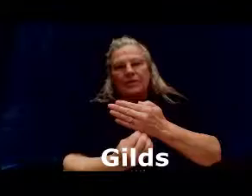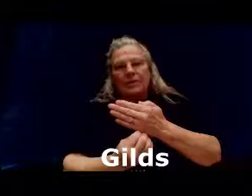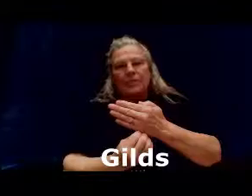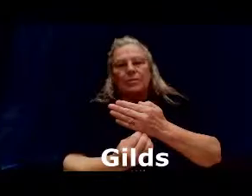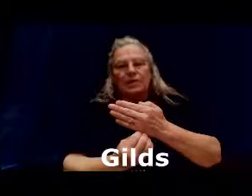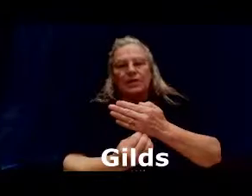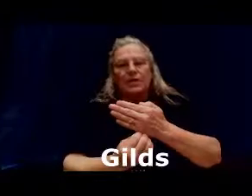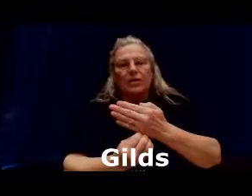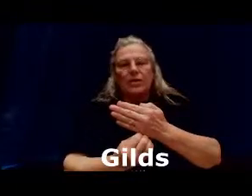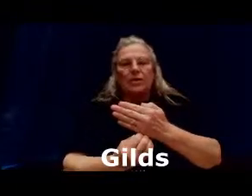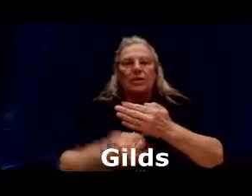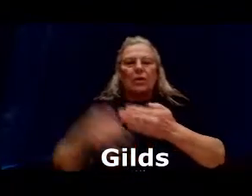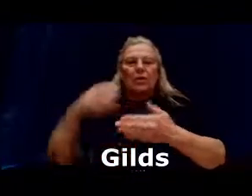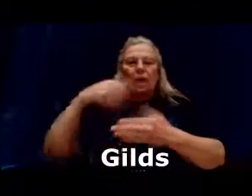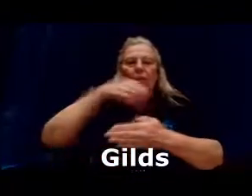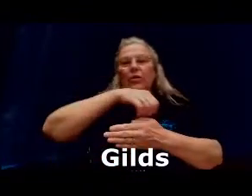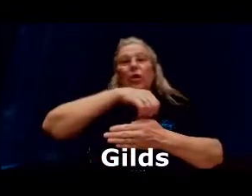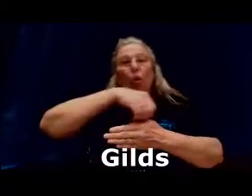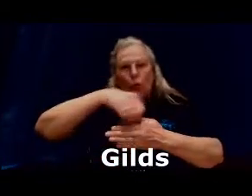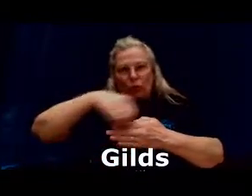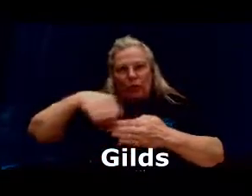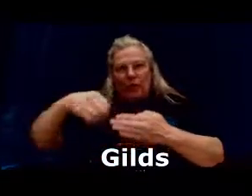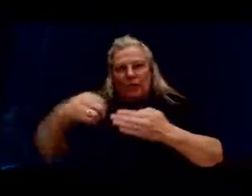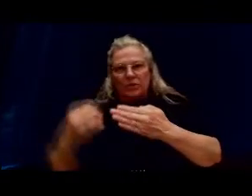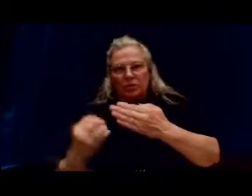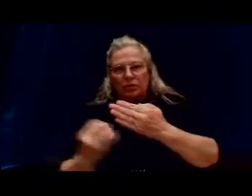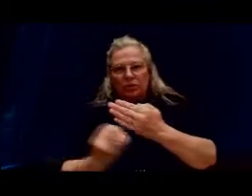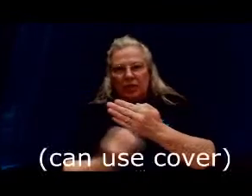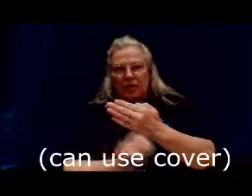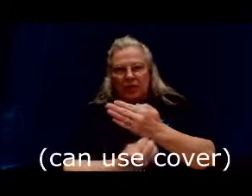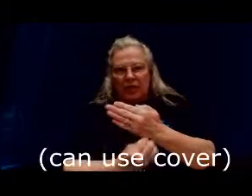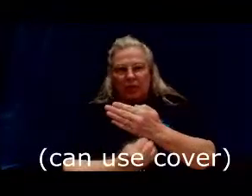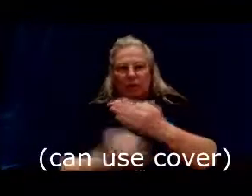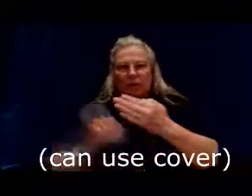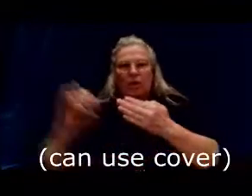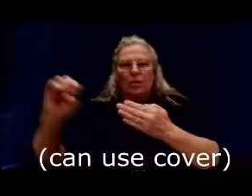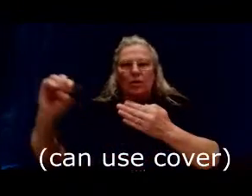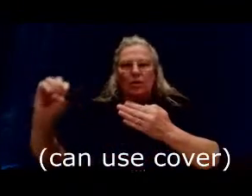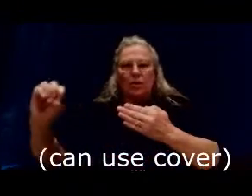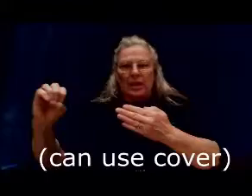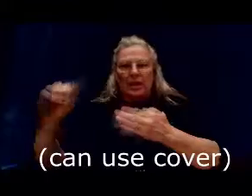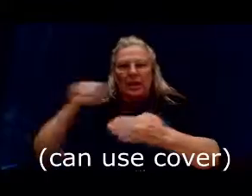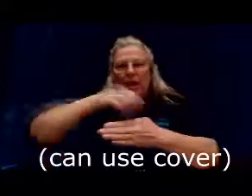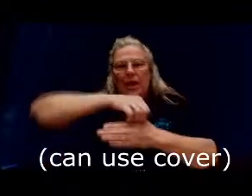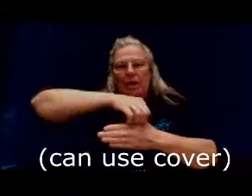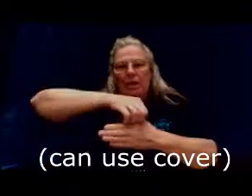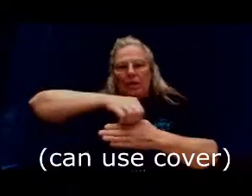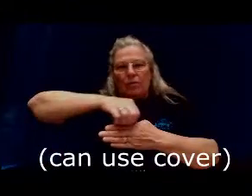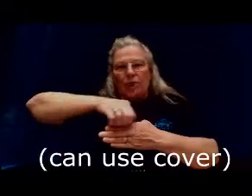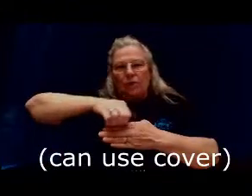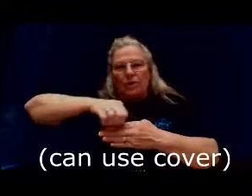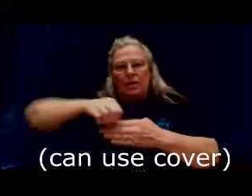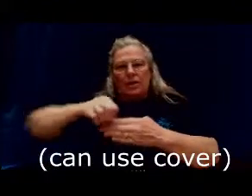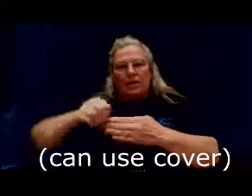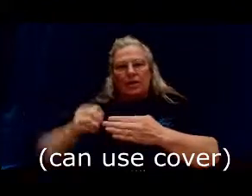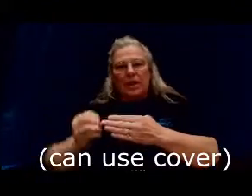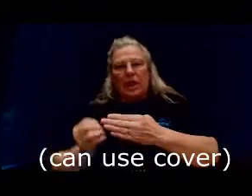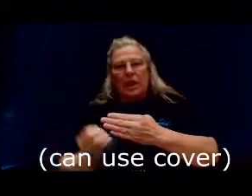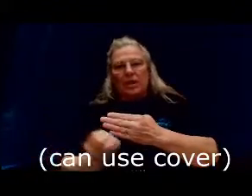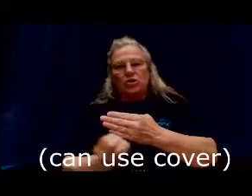different material, like with gold. And so you take it and the E hand around the edge